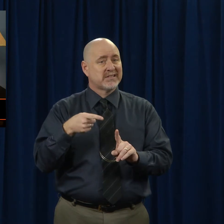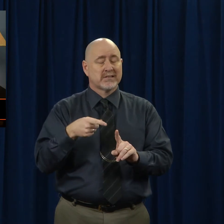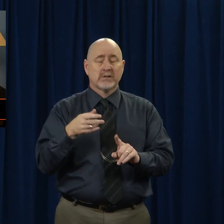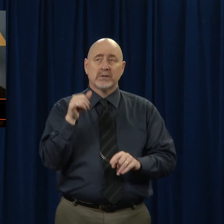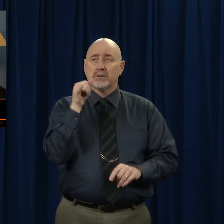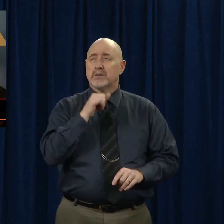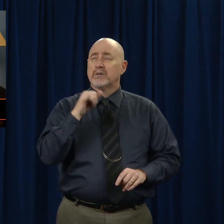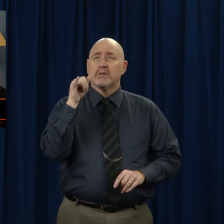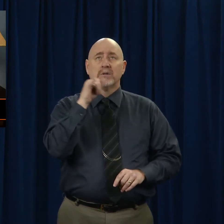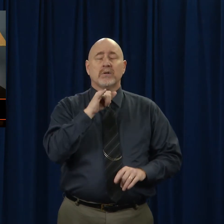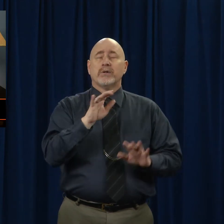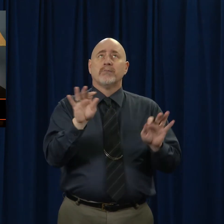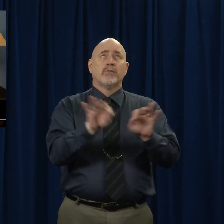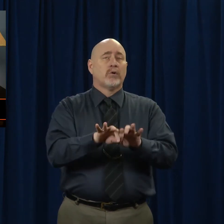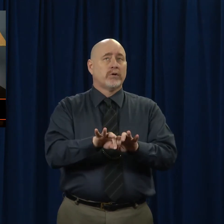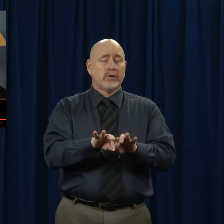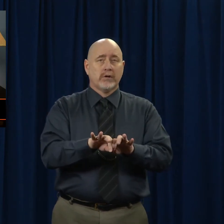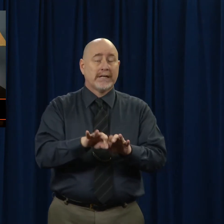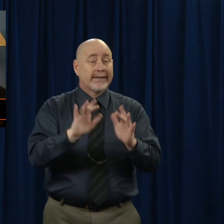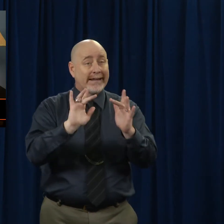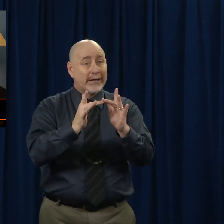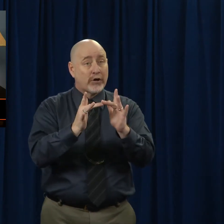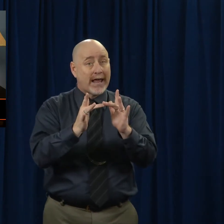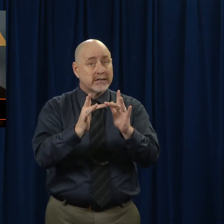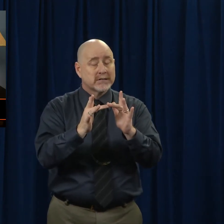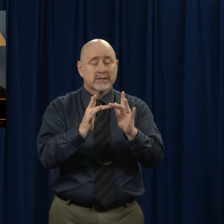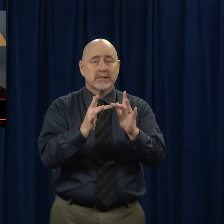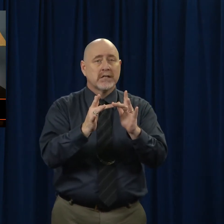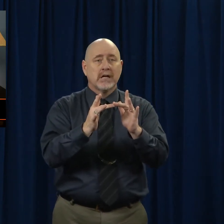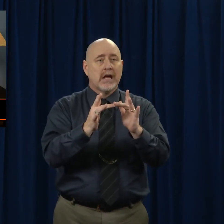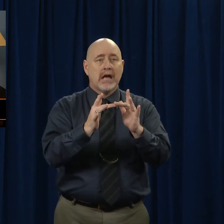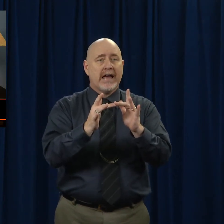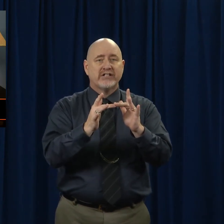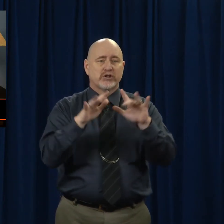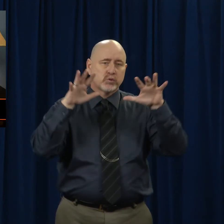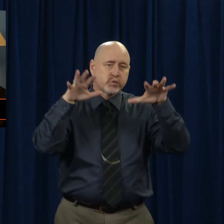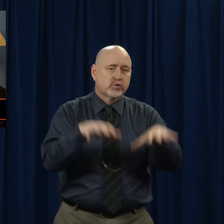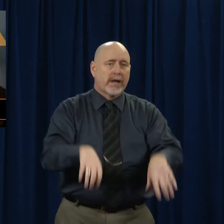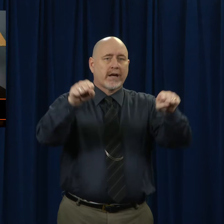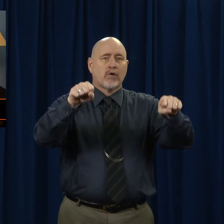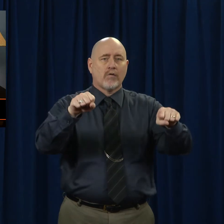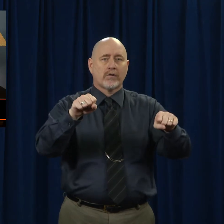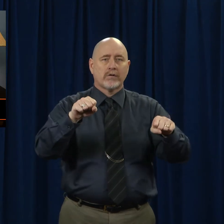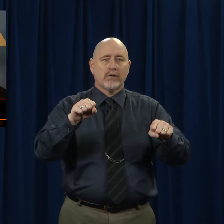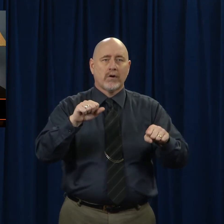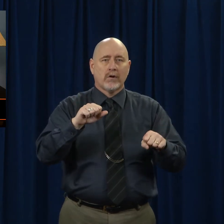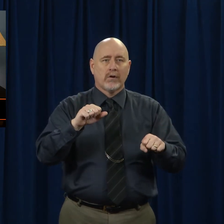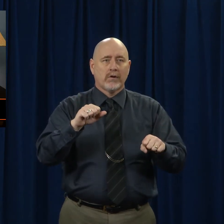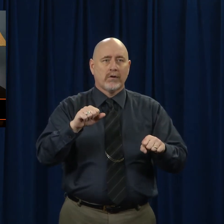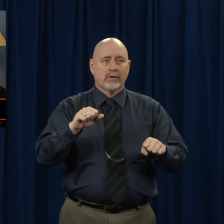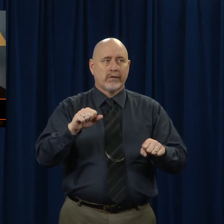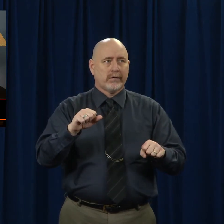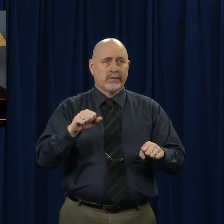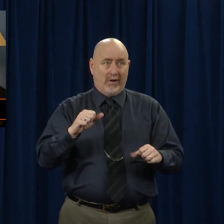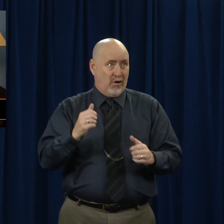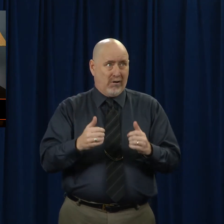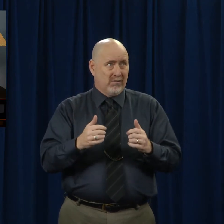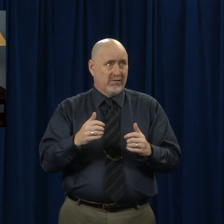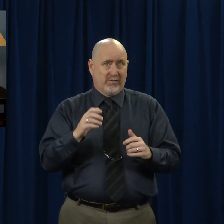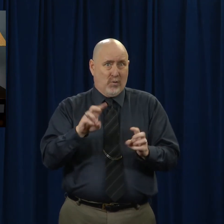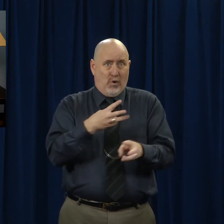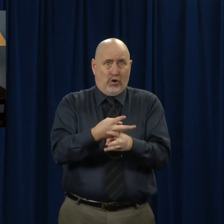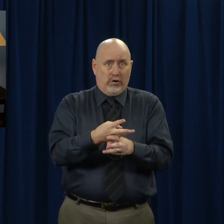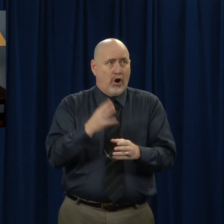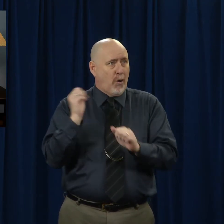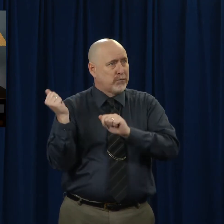is so important. The internet has just swept our world, and most all of us use the